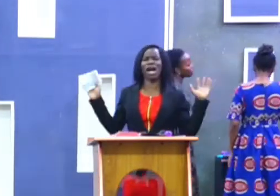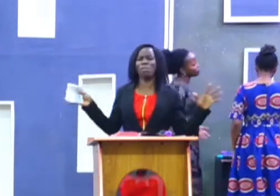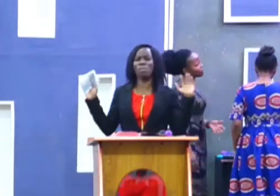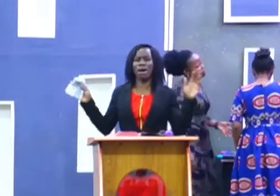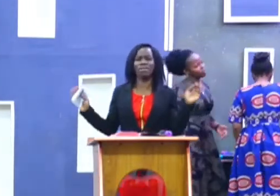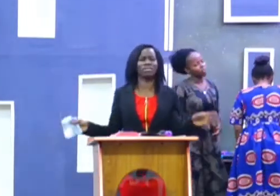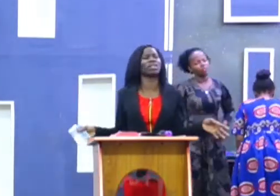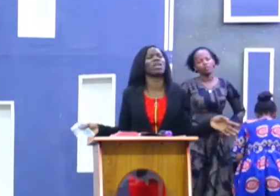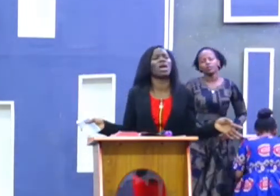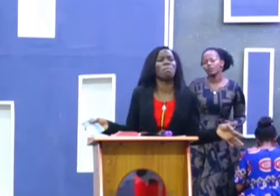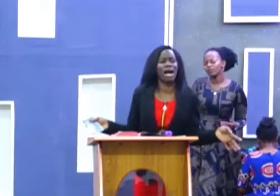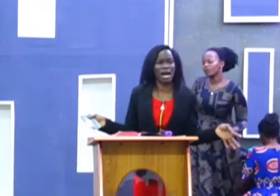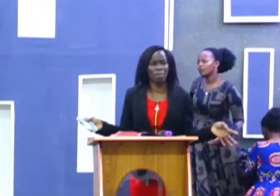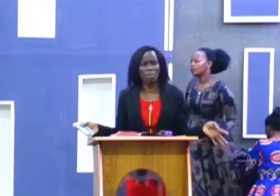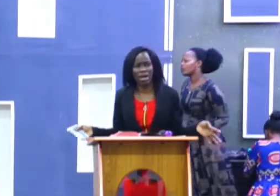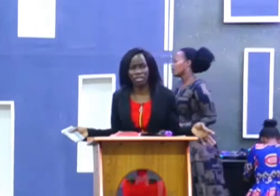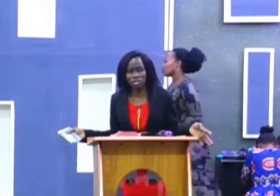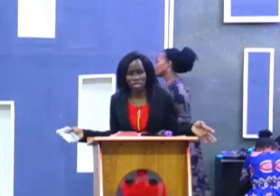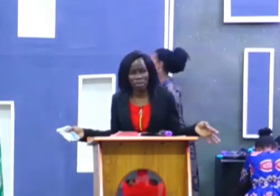gwe twetaaga ssebo.